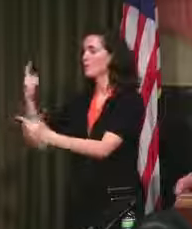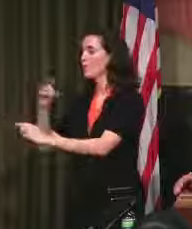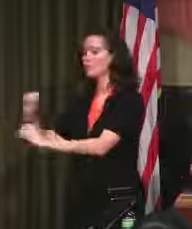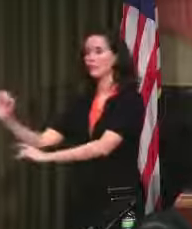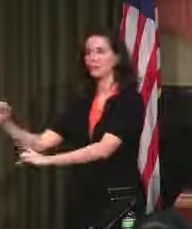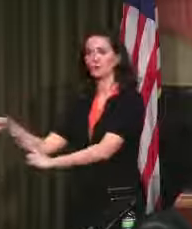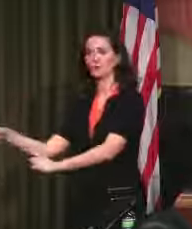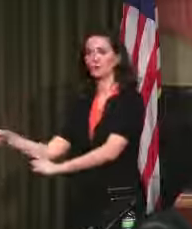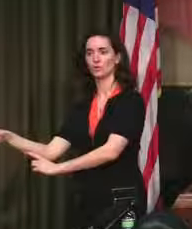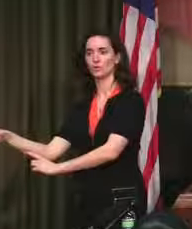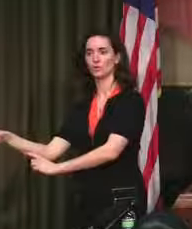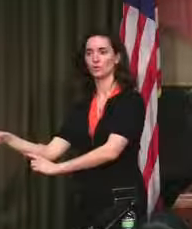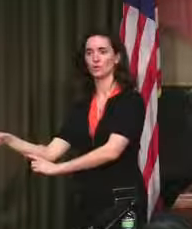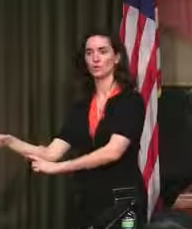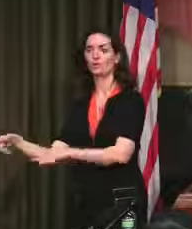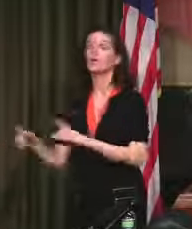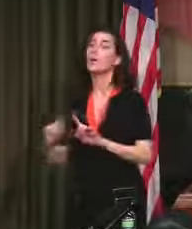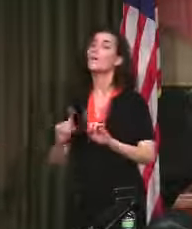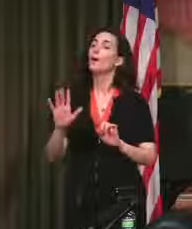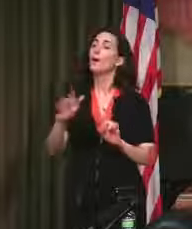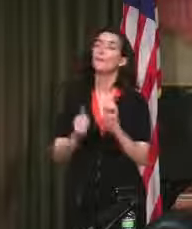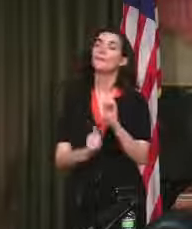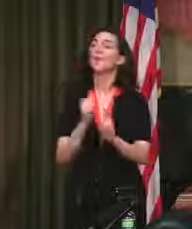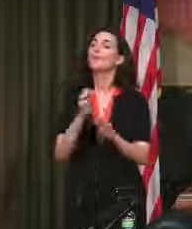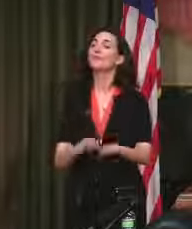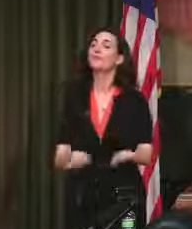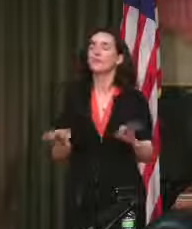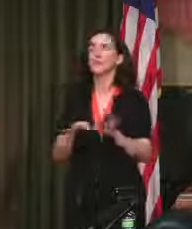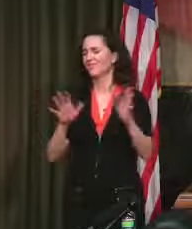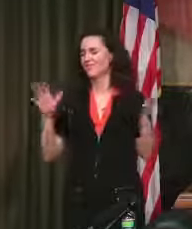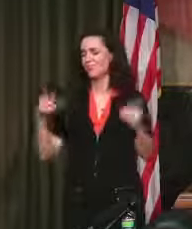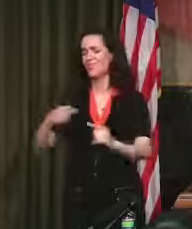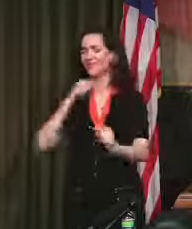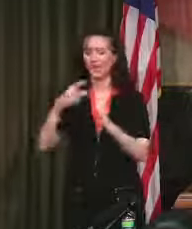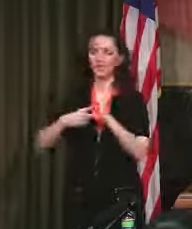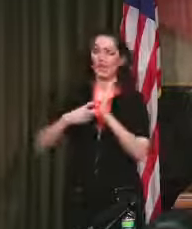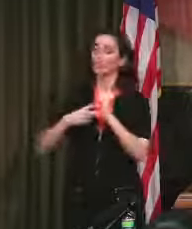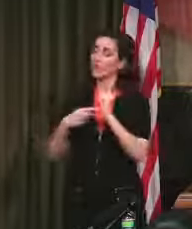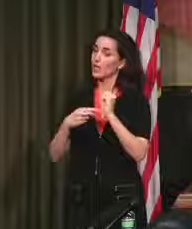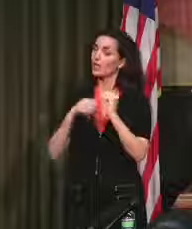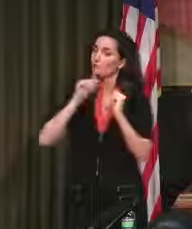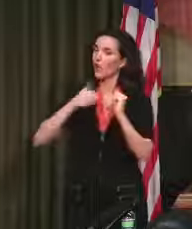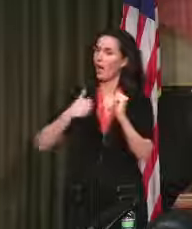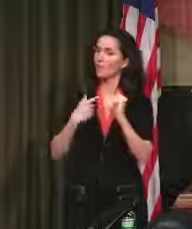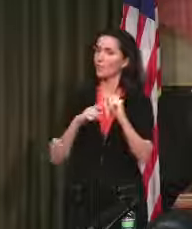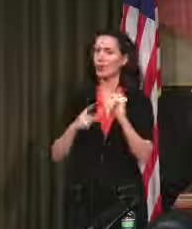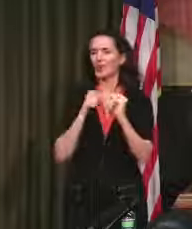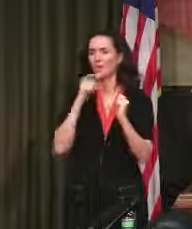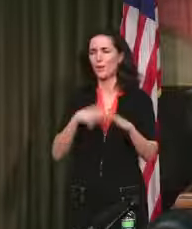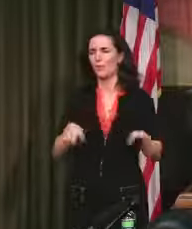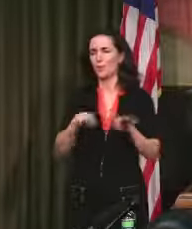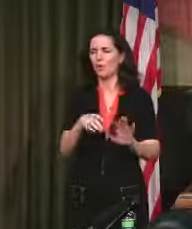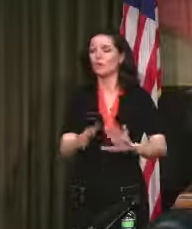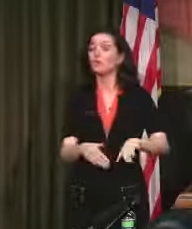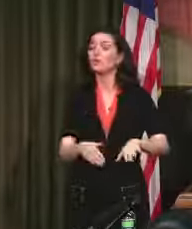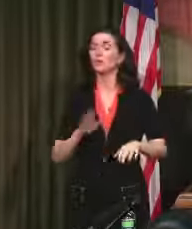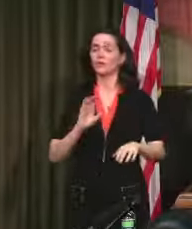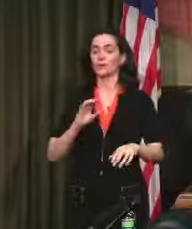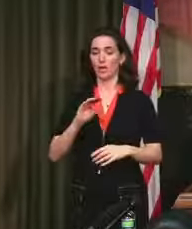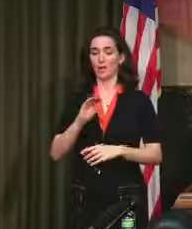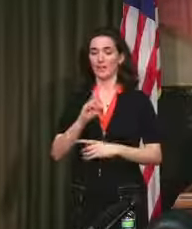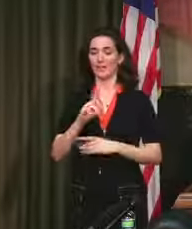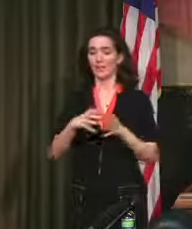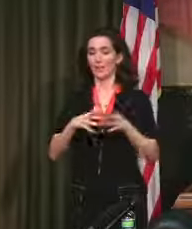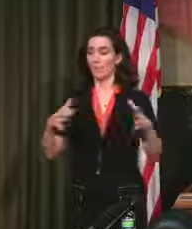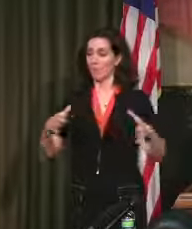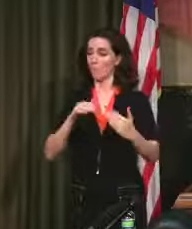insured. But most importantly, it isn't about the savings, although the savings are there. And our approach to Medicaid expansion